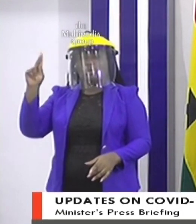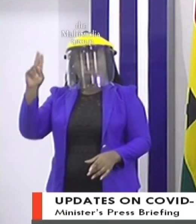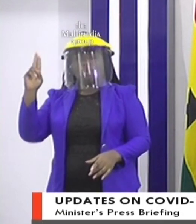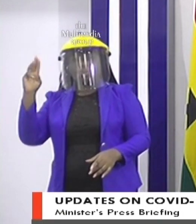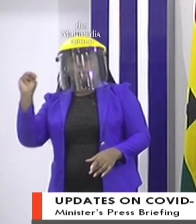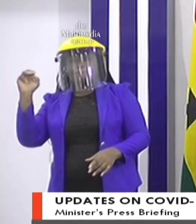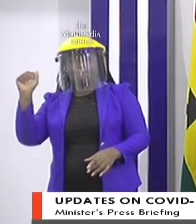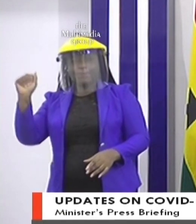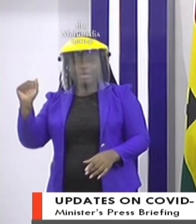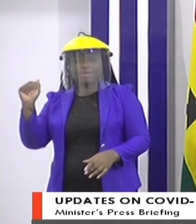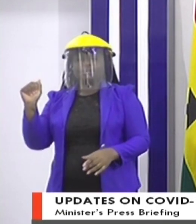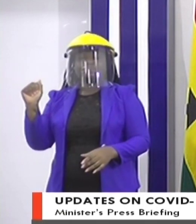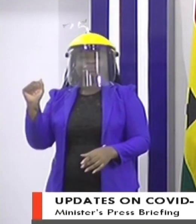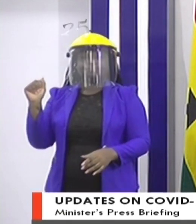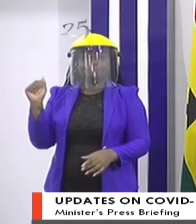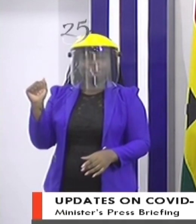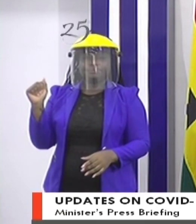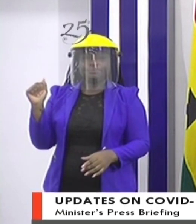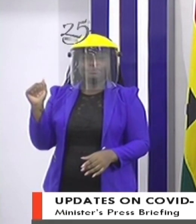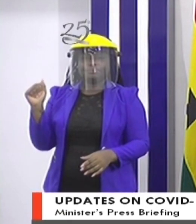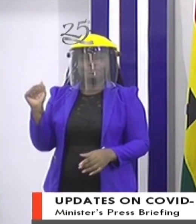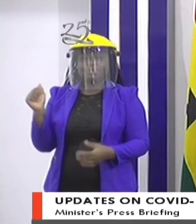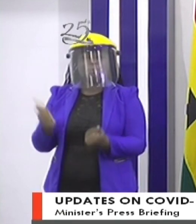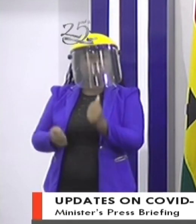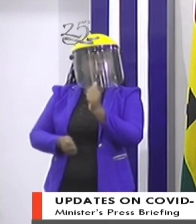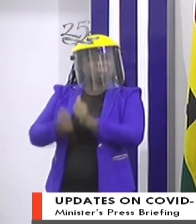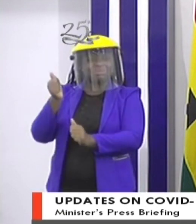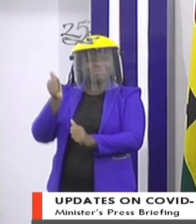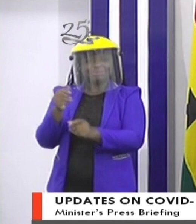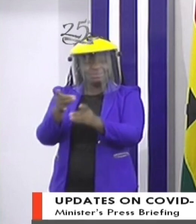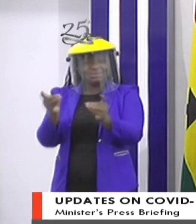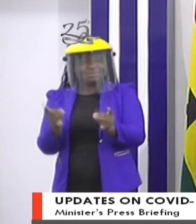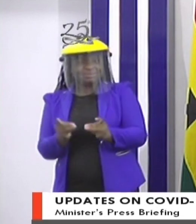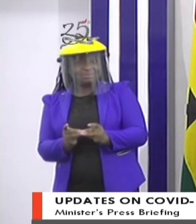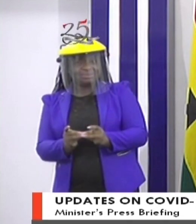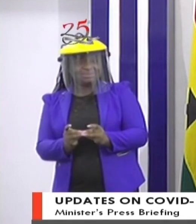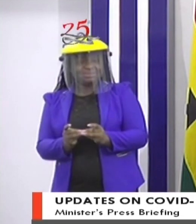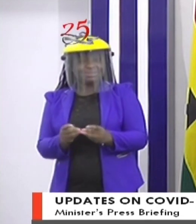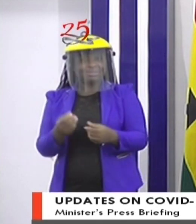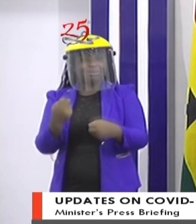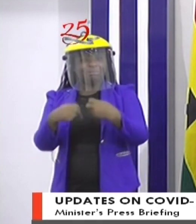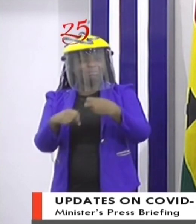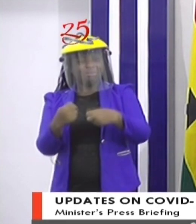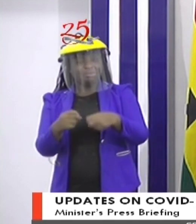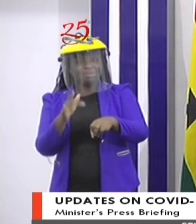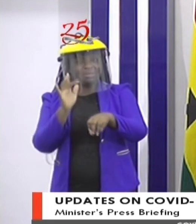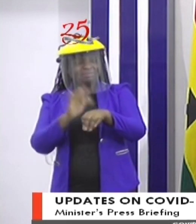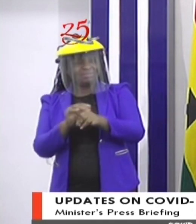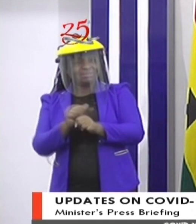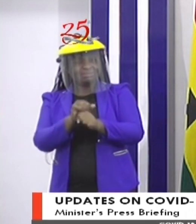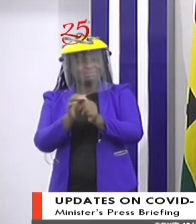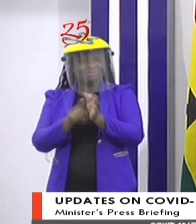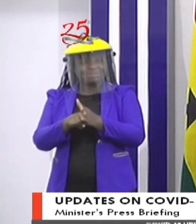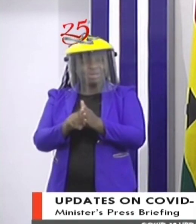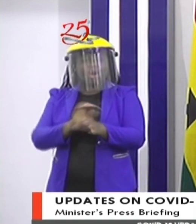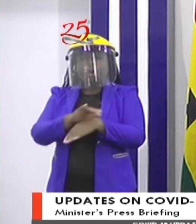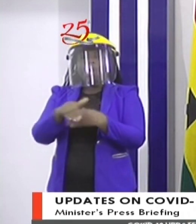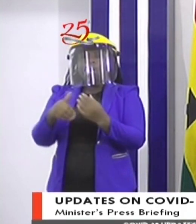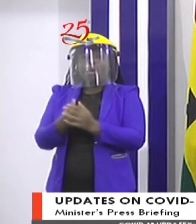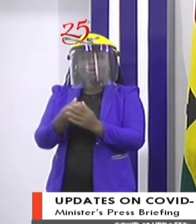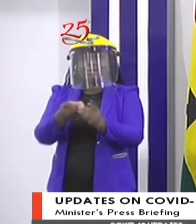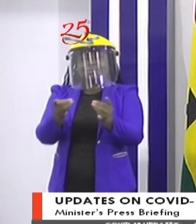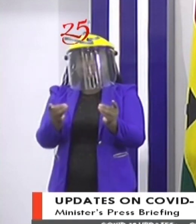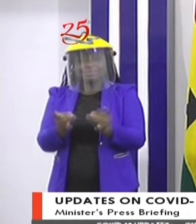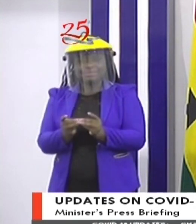that reported a significant number of cases. And most of these cases and districts are old districts